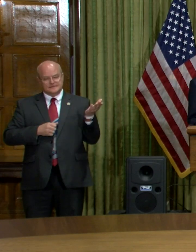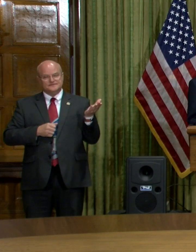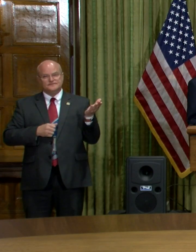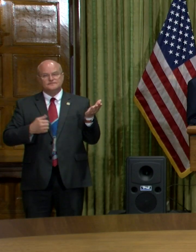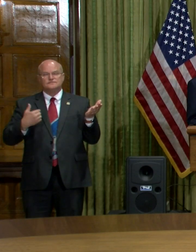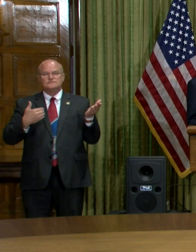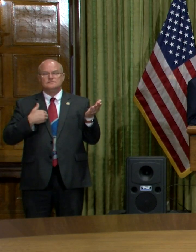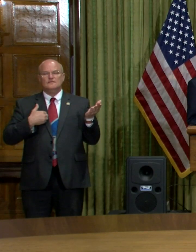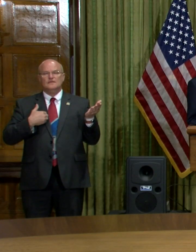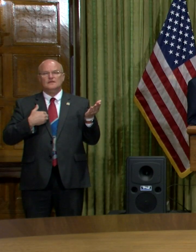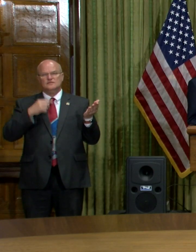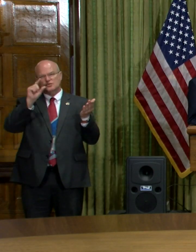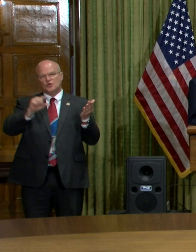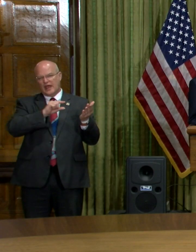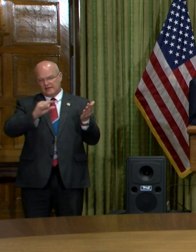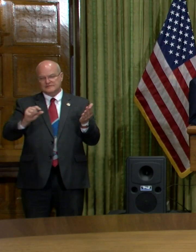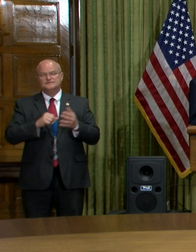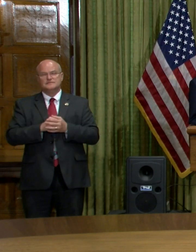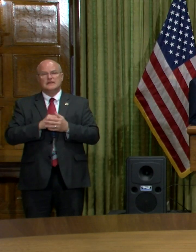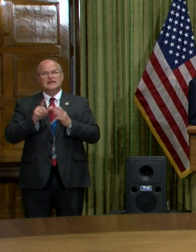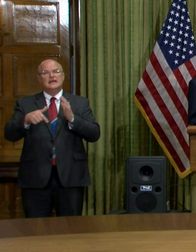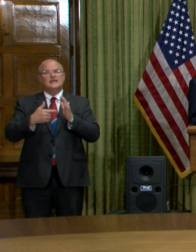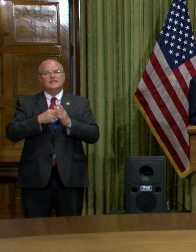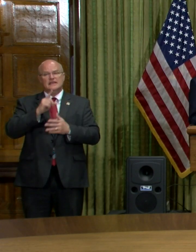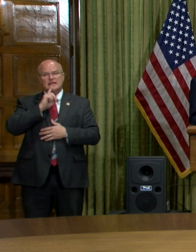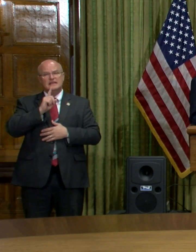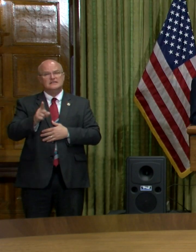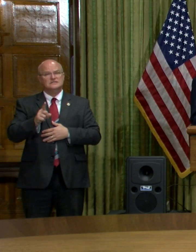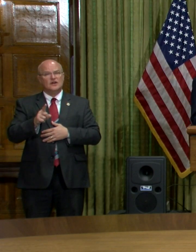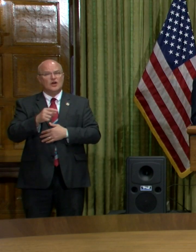chart that we have here, or graph, and these are